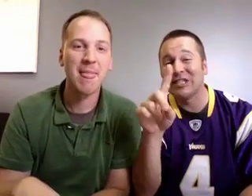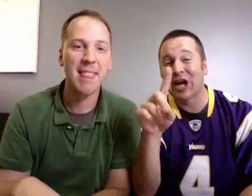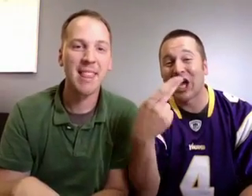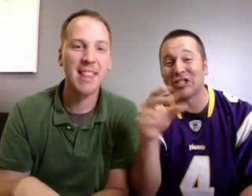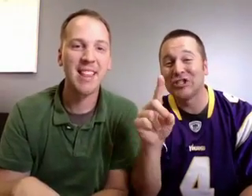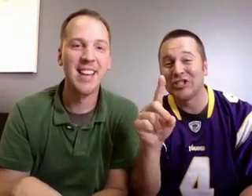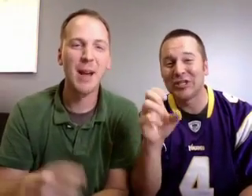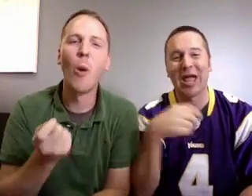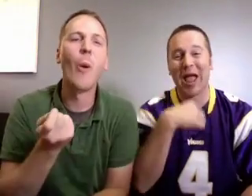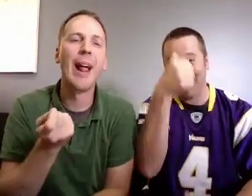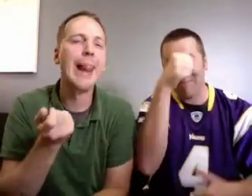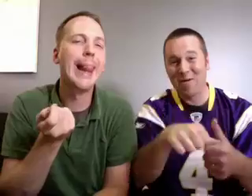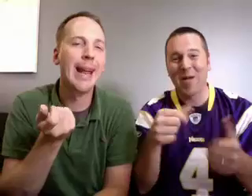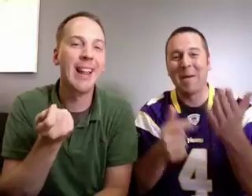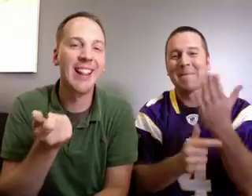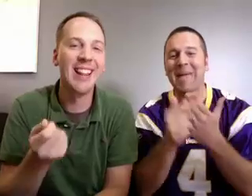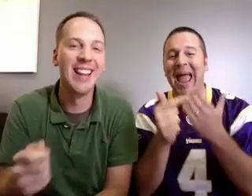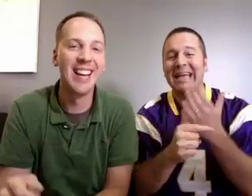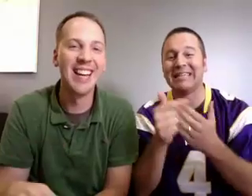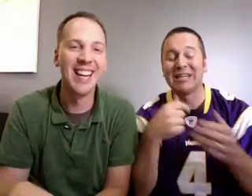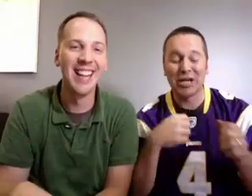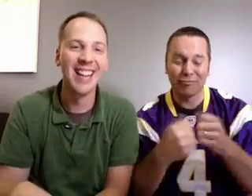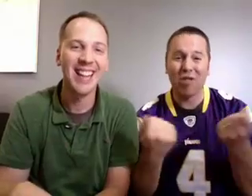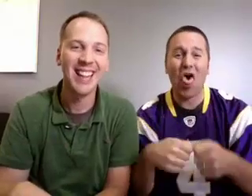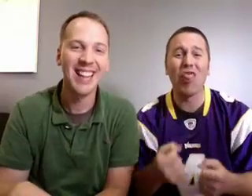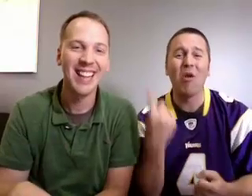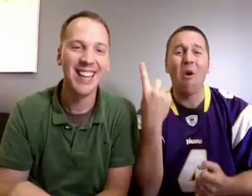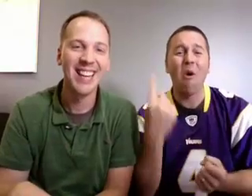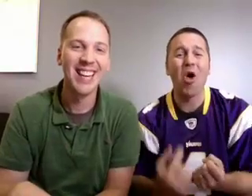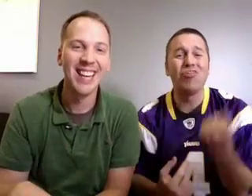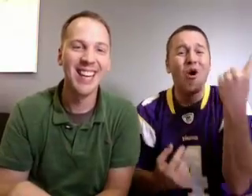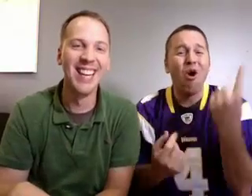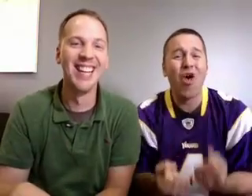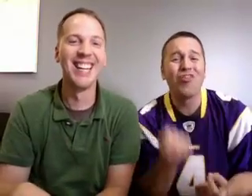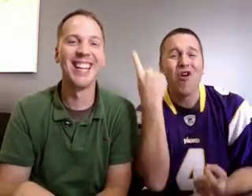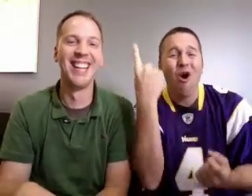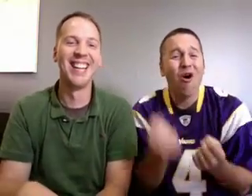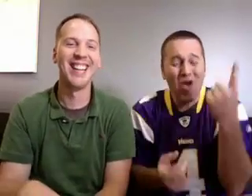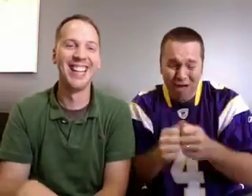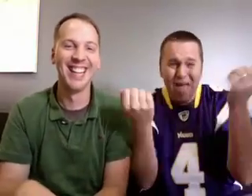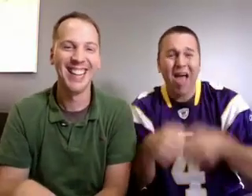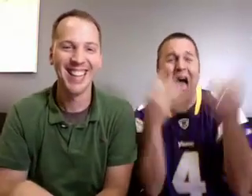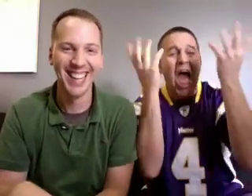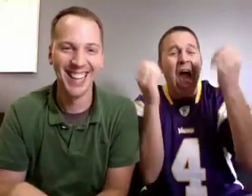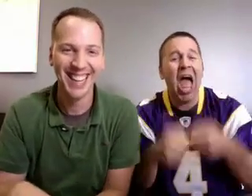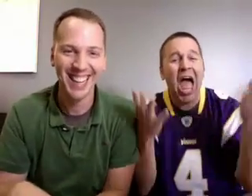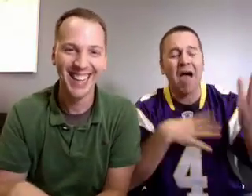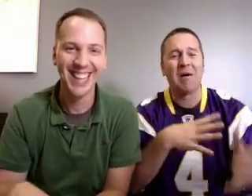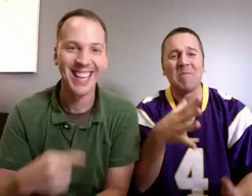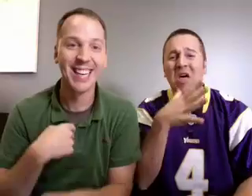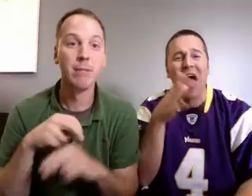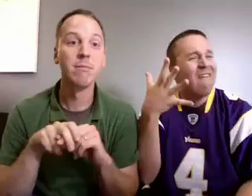of ADHD. Oh, a bit. I remember looking at magazines, and I threw them in the air because they were boring to me after one sentence. I threw everything. My